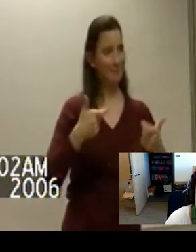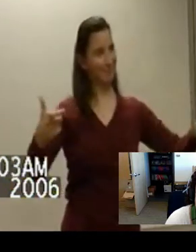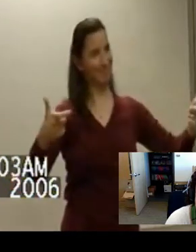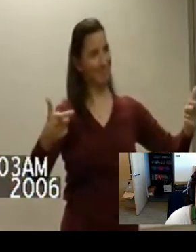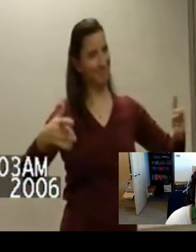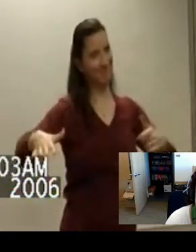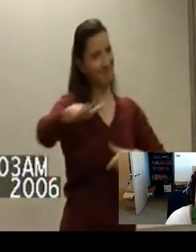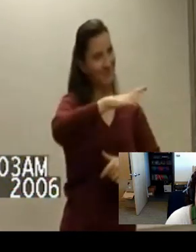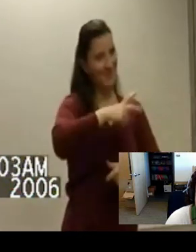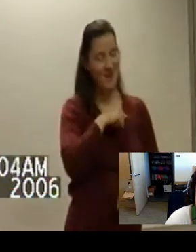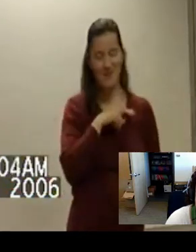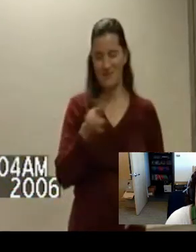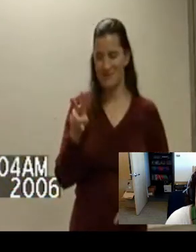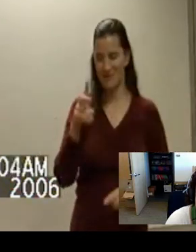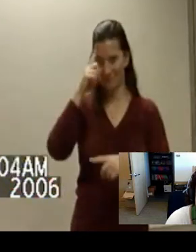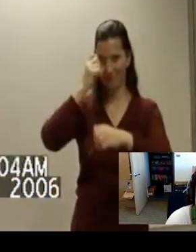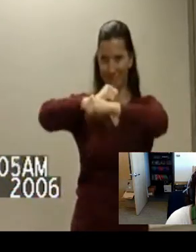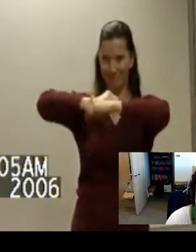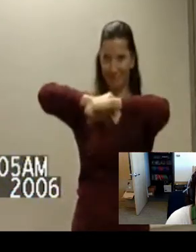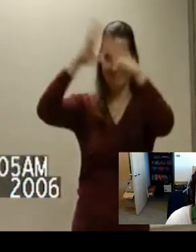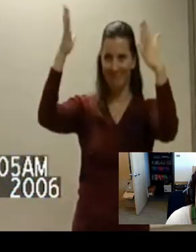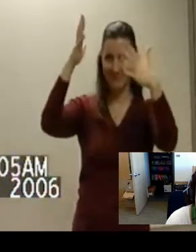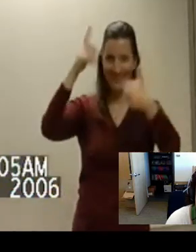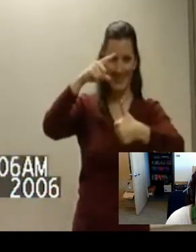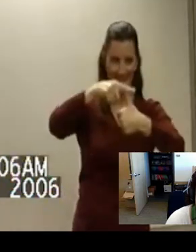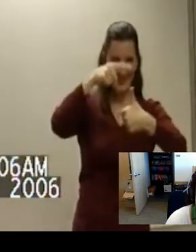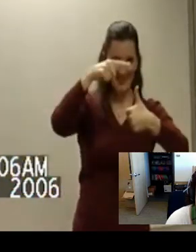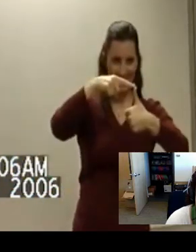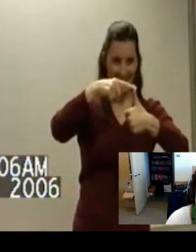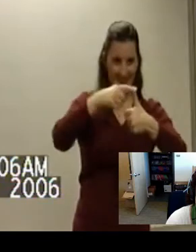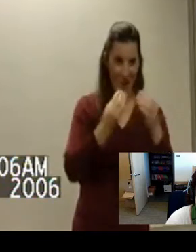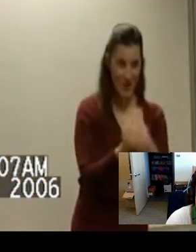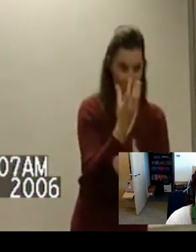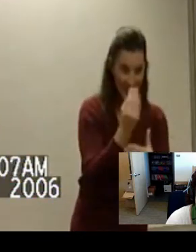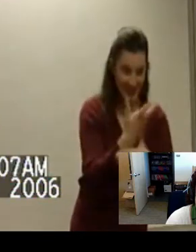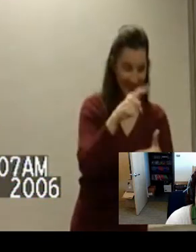that we were interested in, one that we really liked, had a nice big yard.